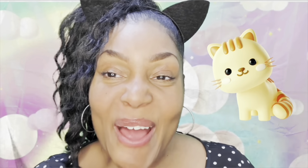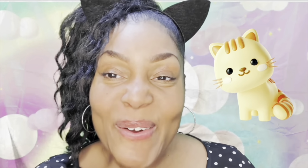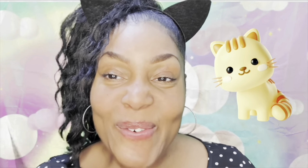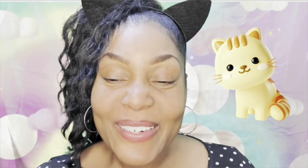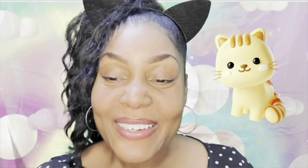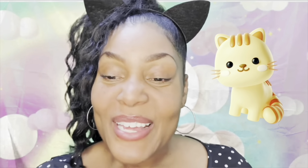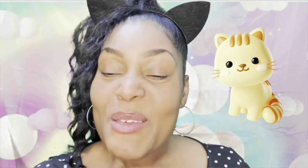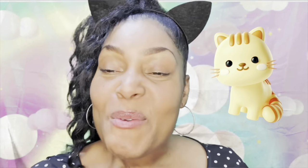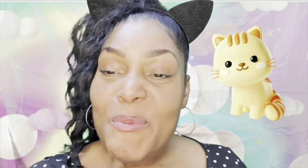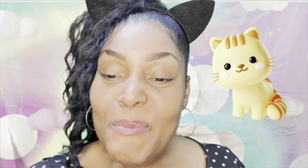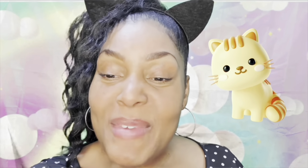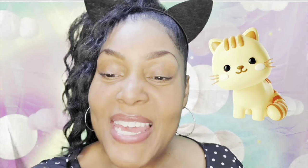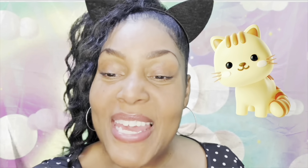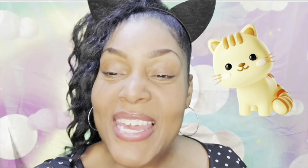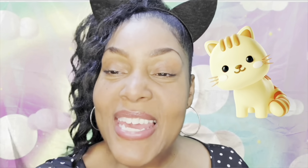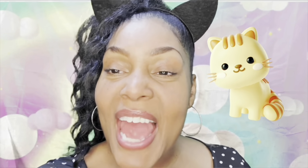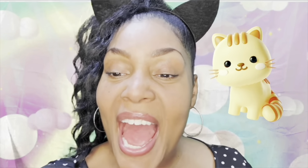Meow.